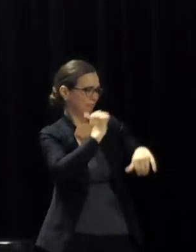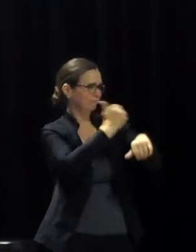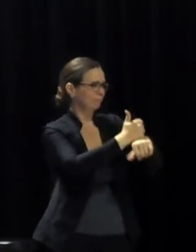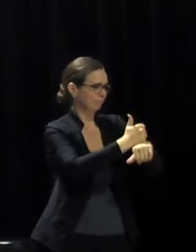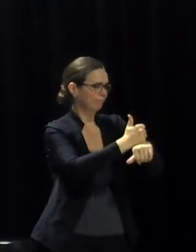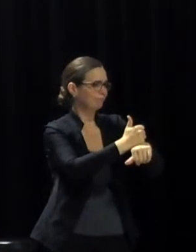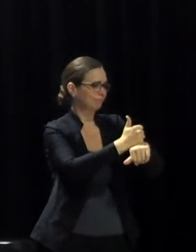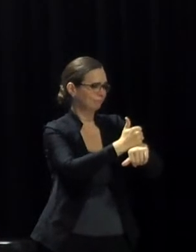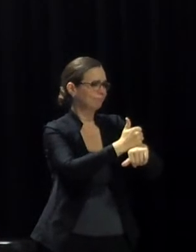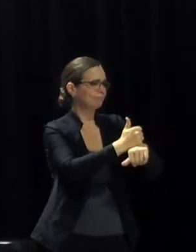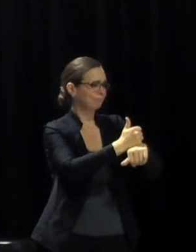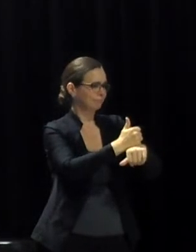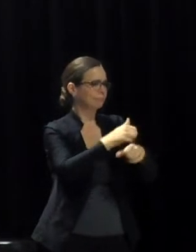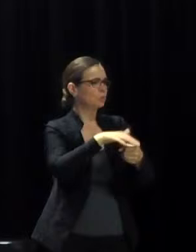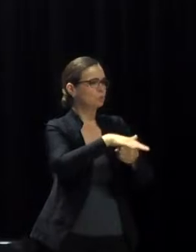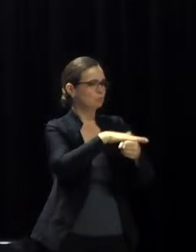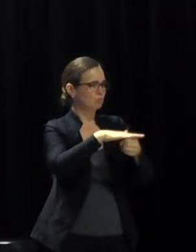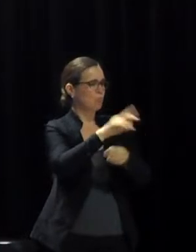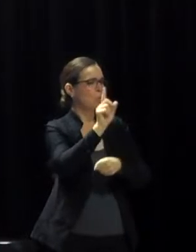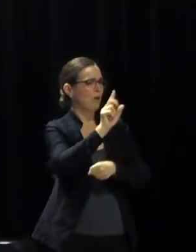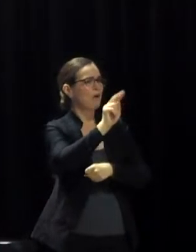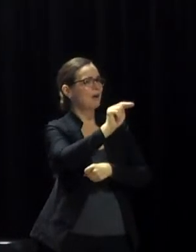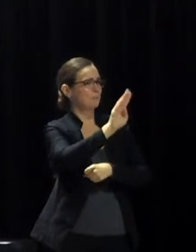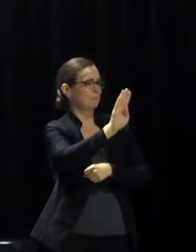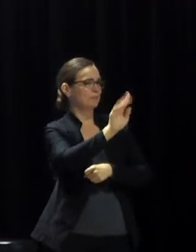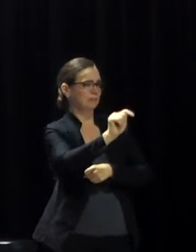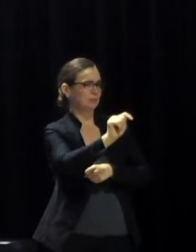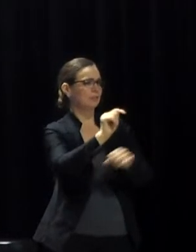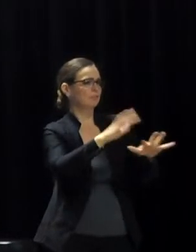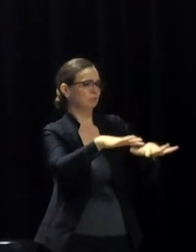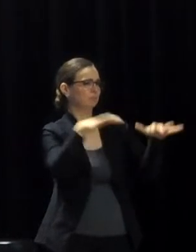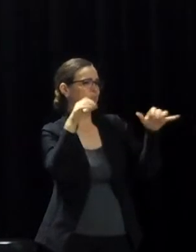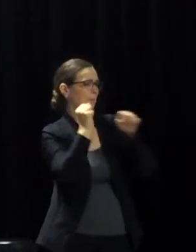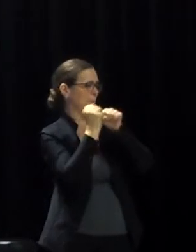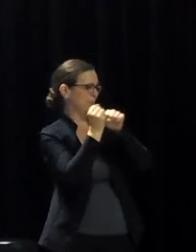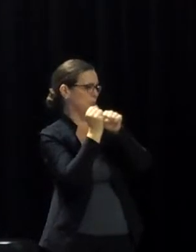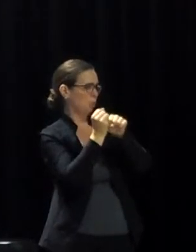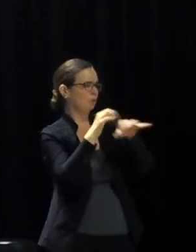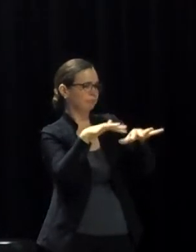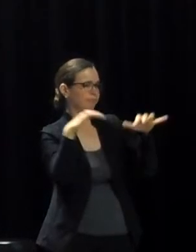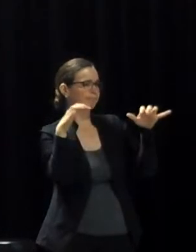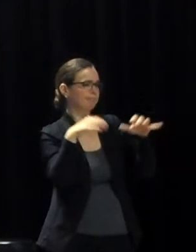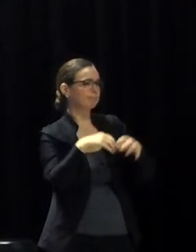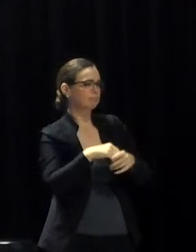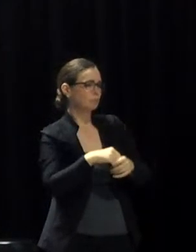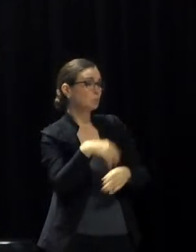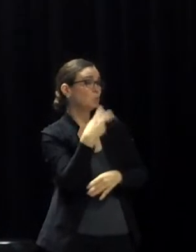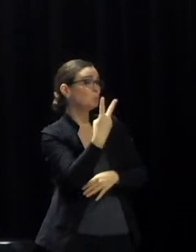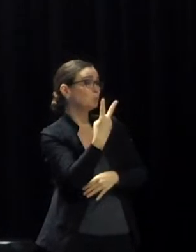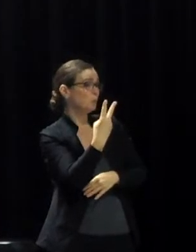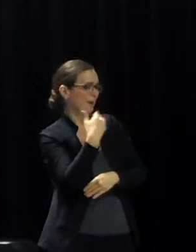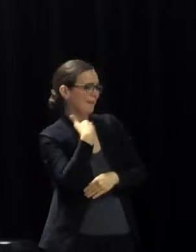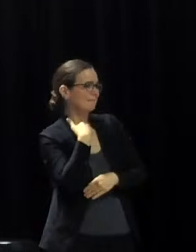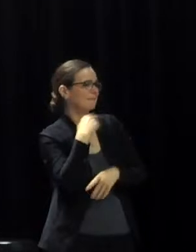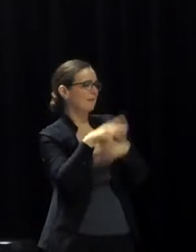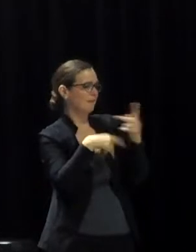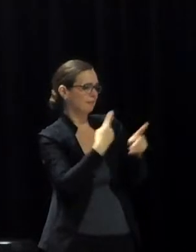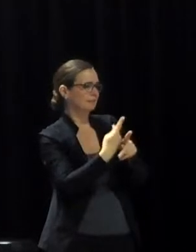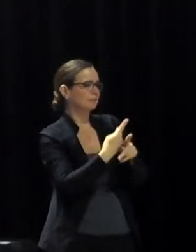Stadium for school testing, 2 types of tests: a saliva test, which is very popular for